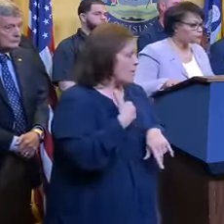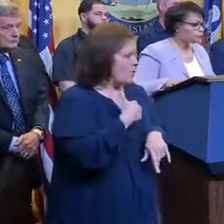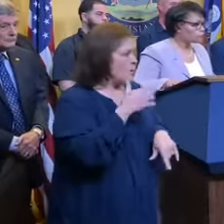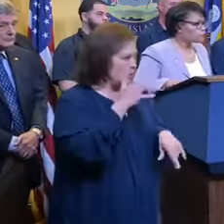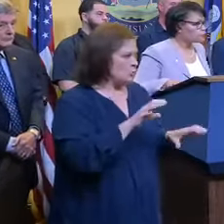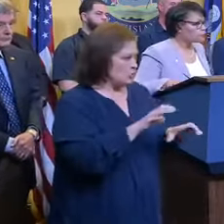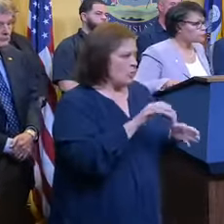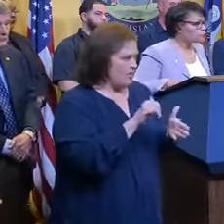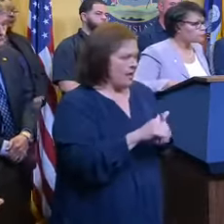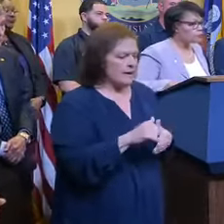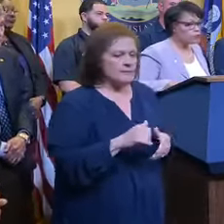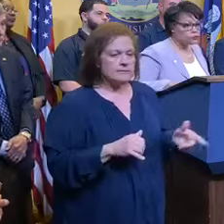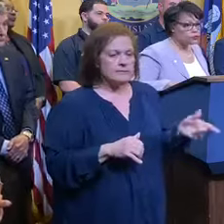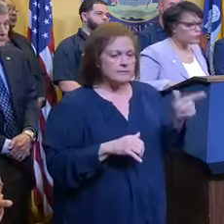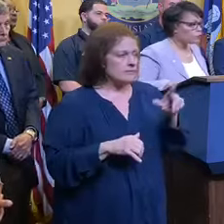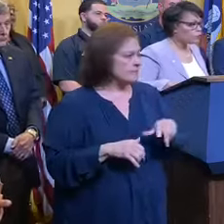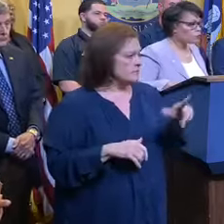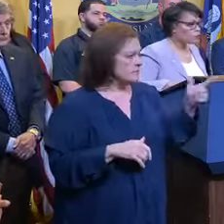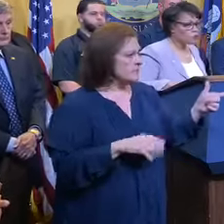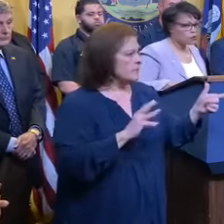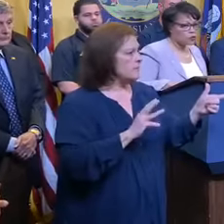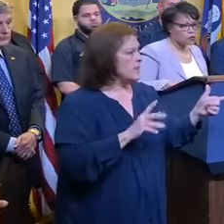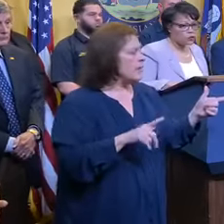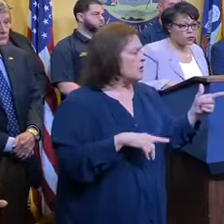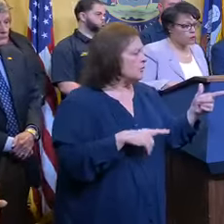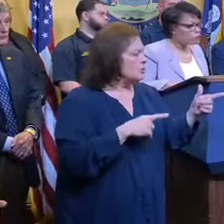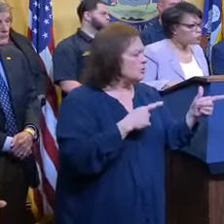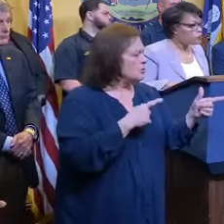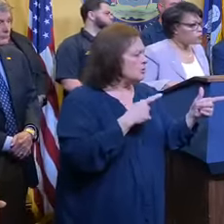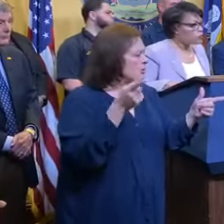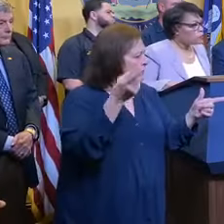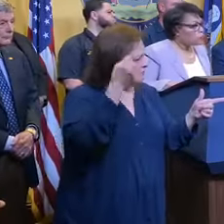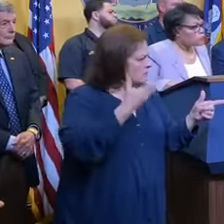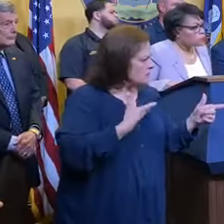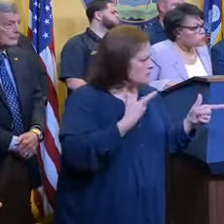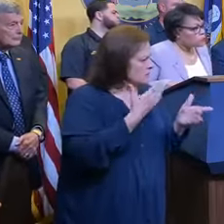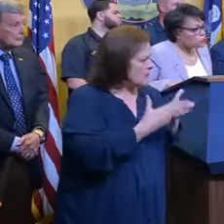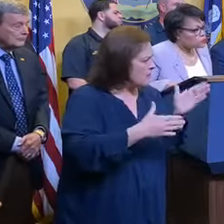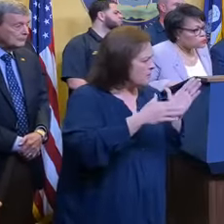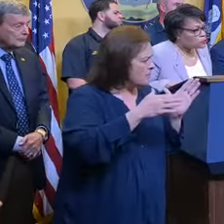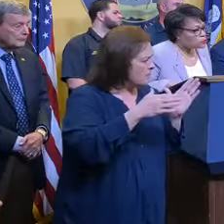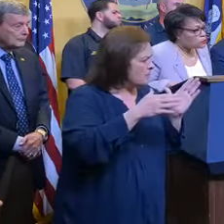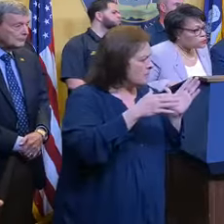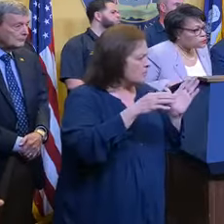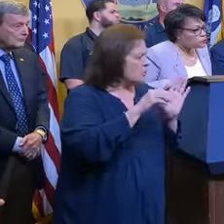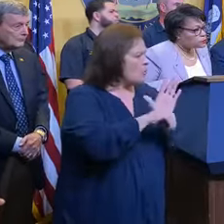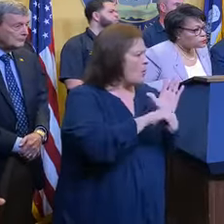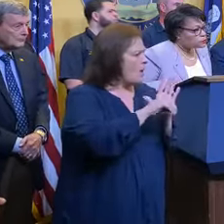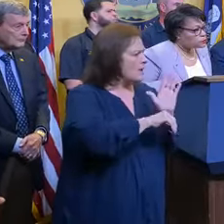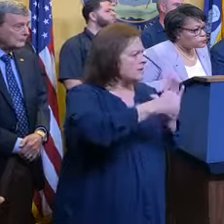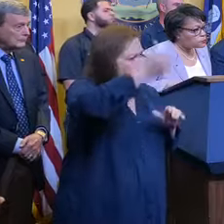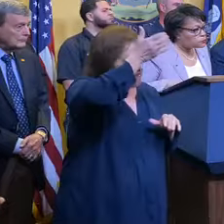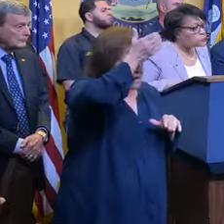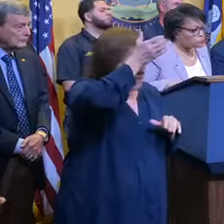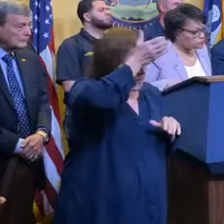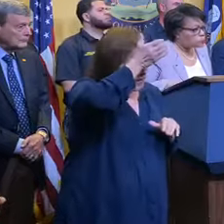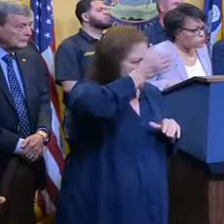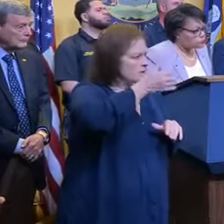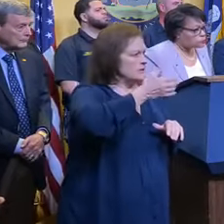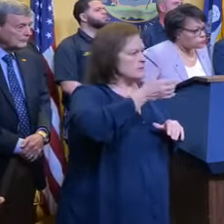followed by WWL and WGNO. We have been told that some New Orleans firefighters have been asked not to report to